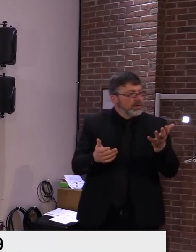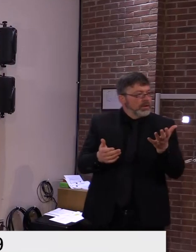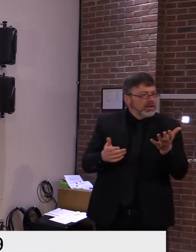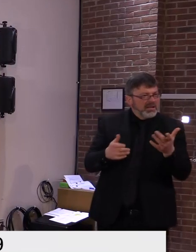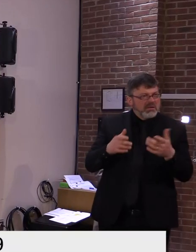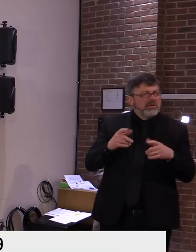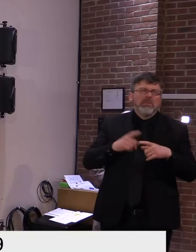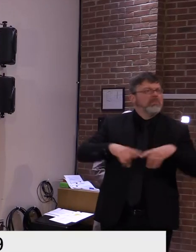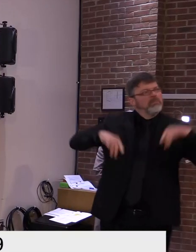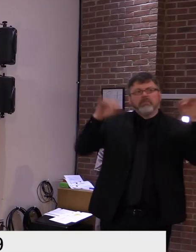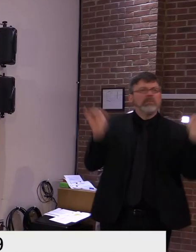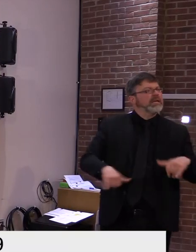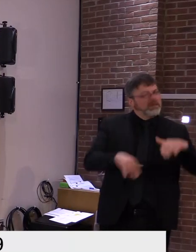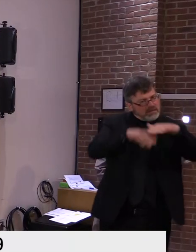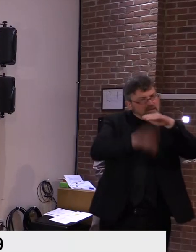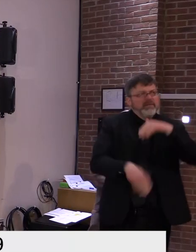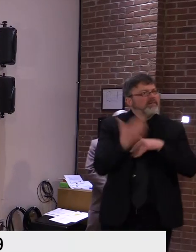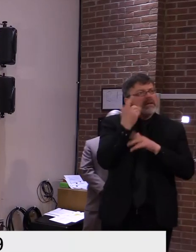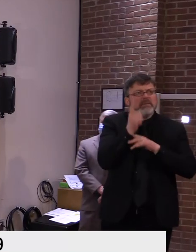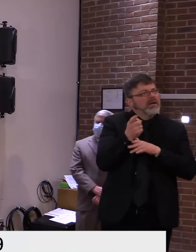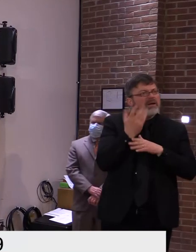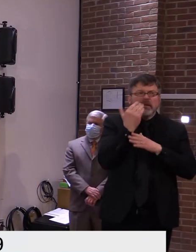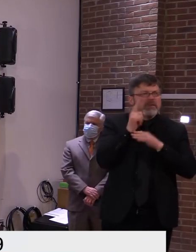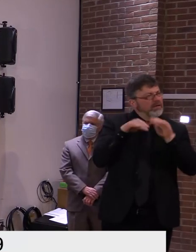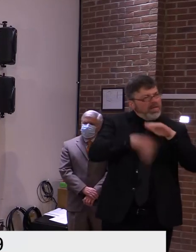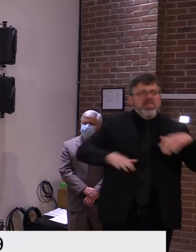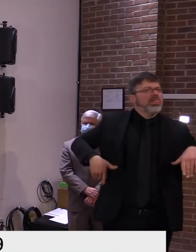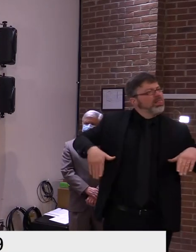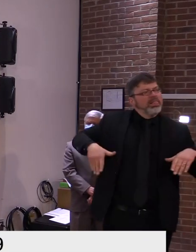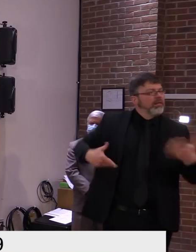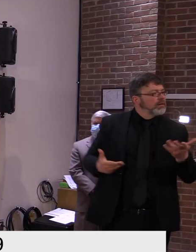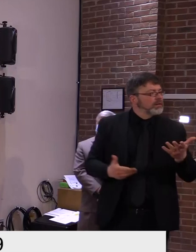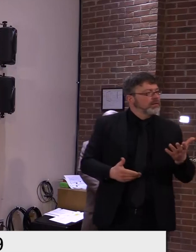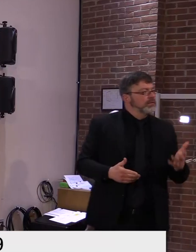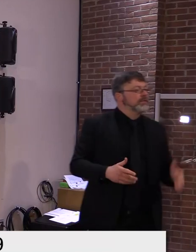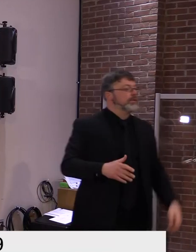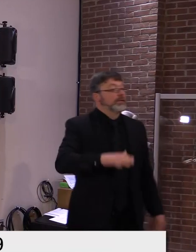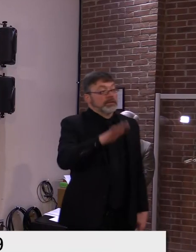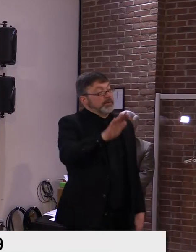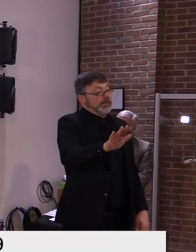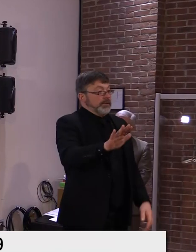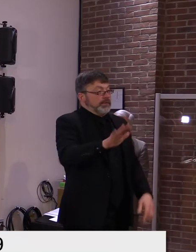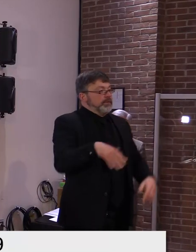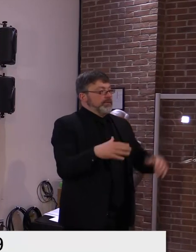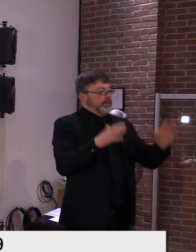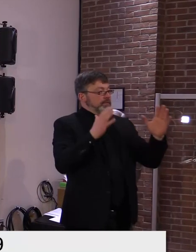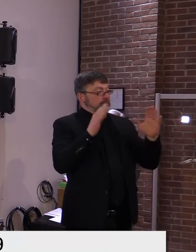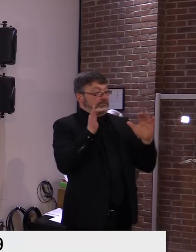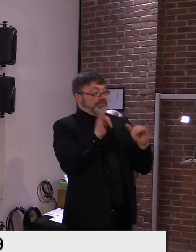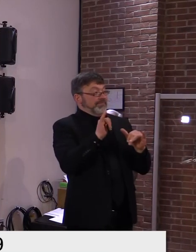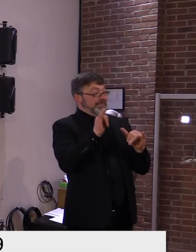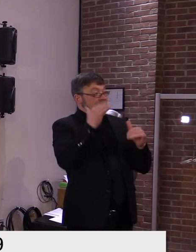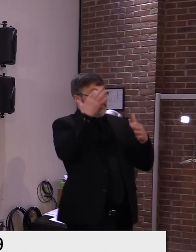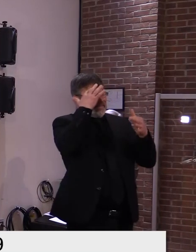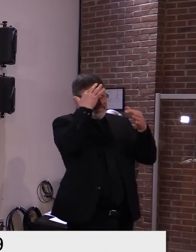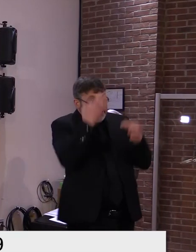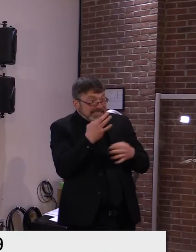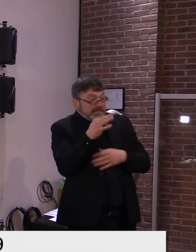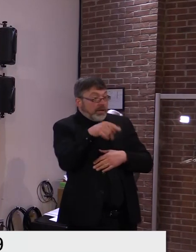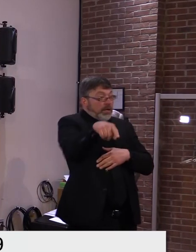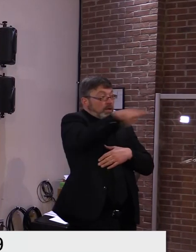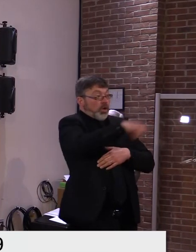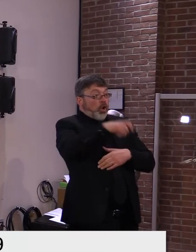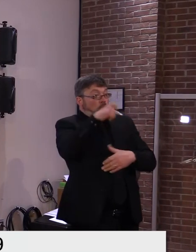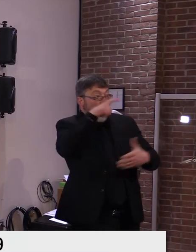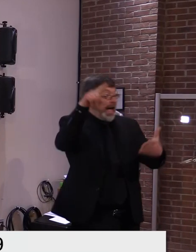It's a definite decision that's multi component. Absolutely. And it involves judgment and it involves experience over